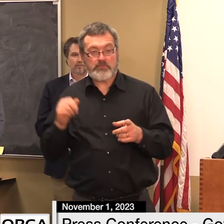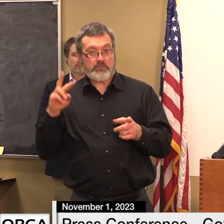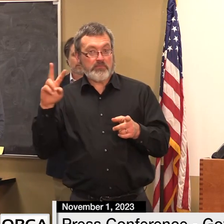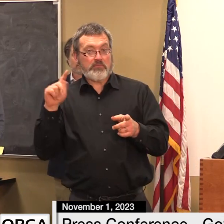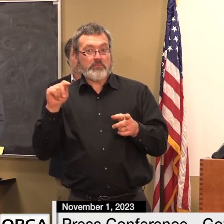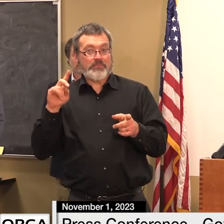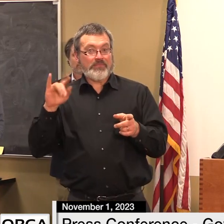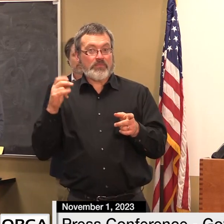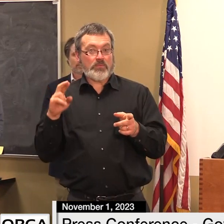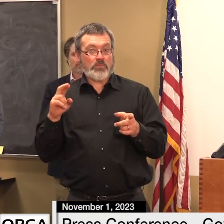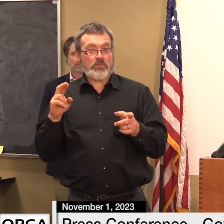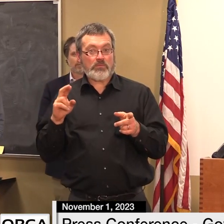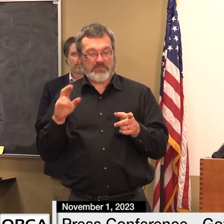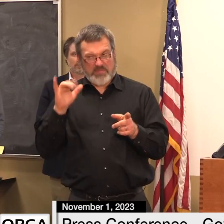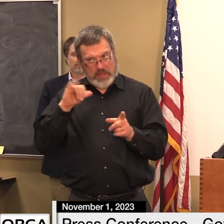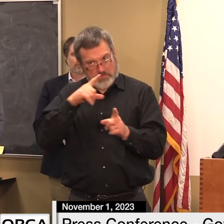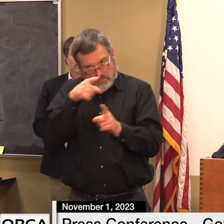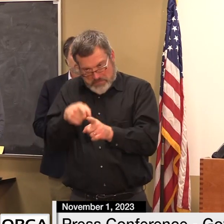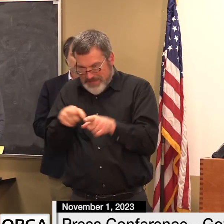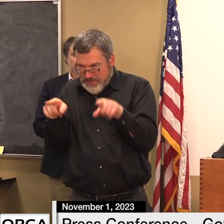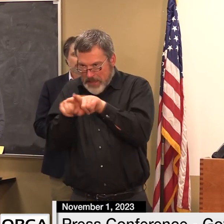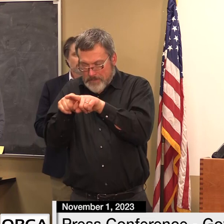Also on that topic, do you,